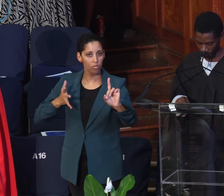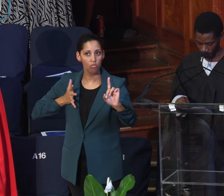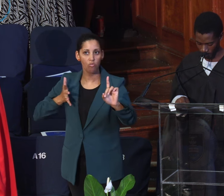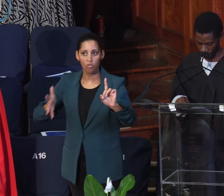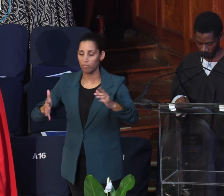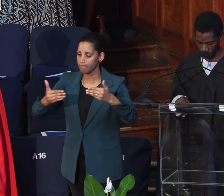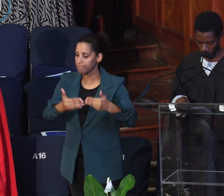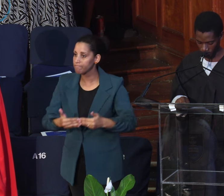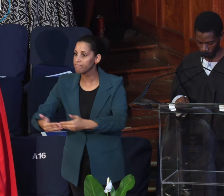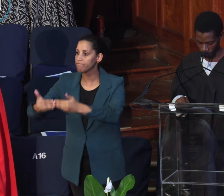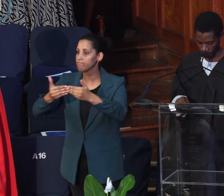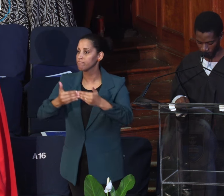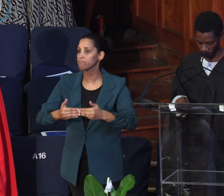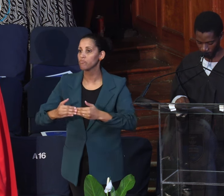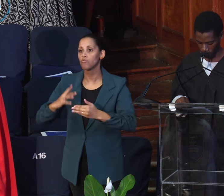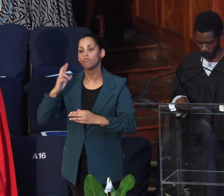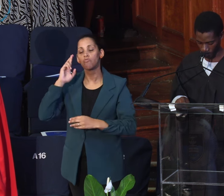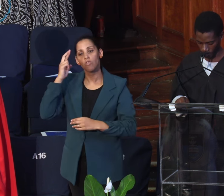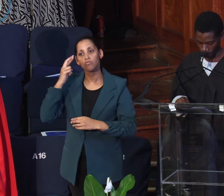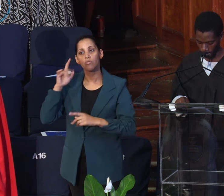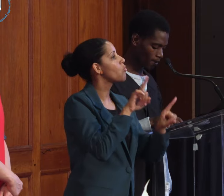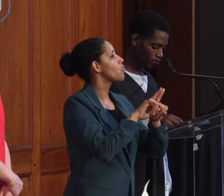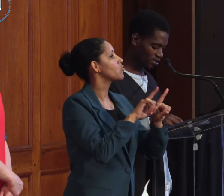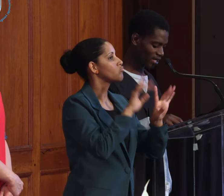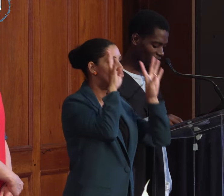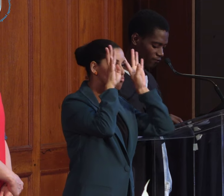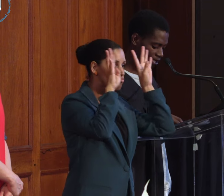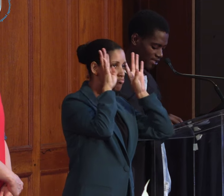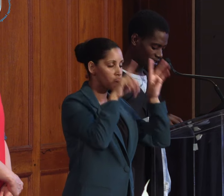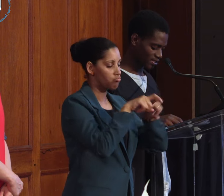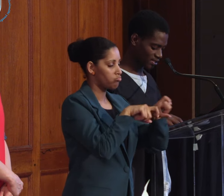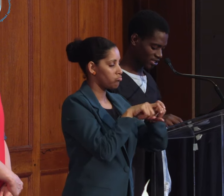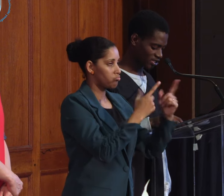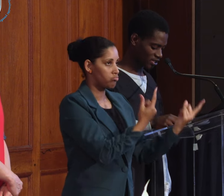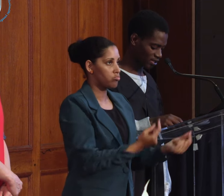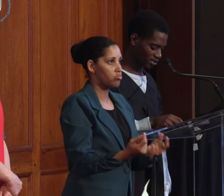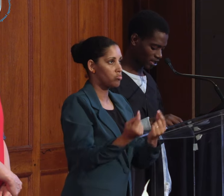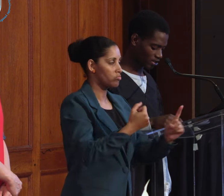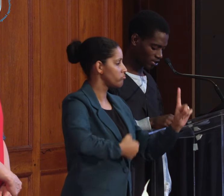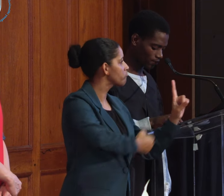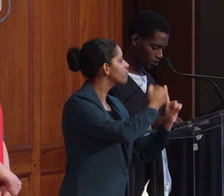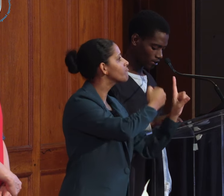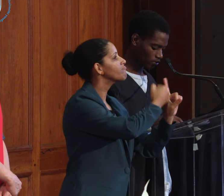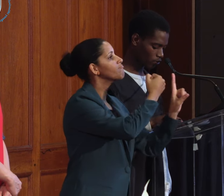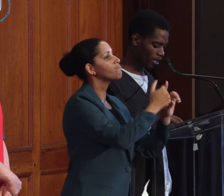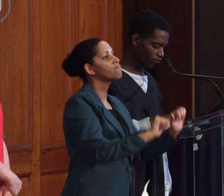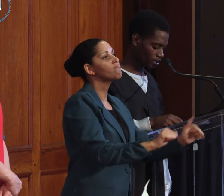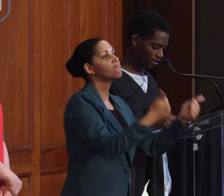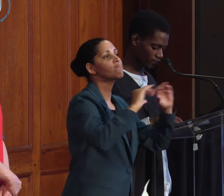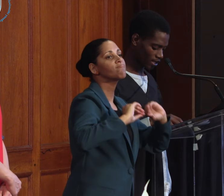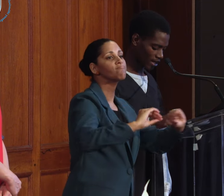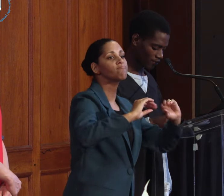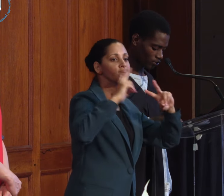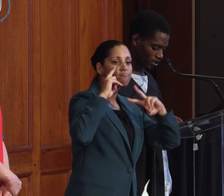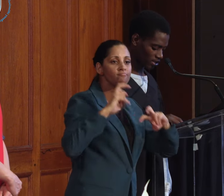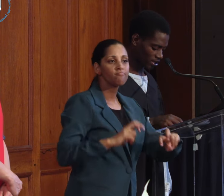rational and creative thought and free inquiry, to strive for excellence in teaching and research, to educate